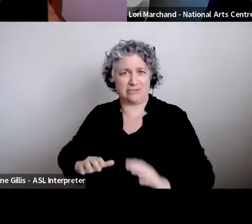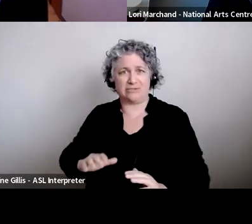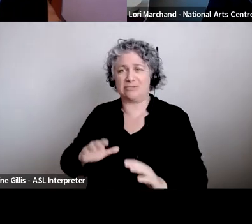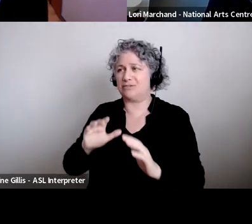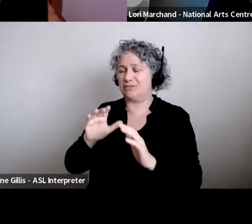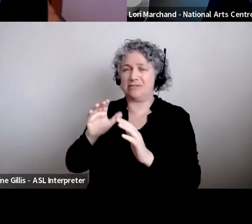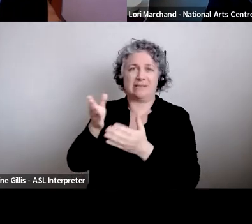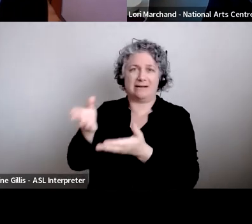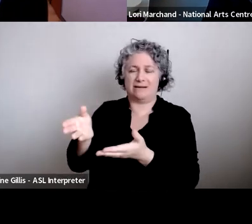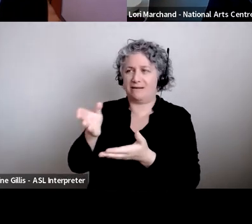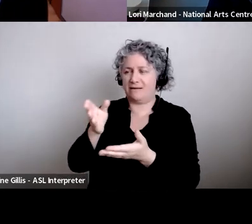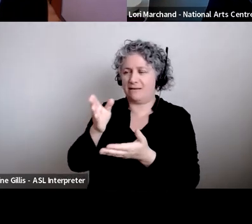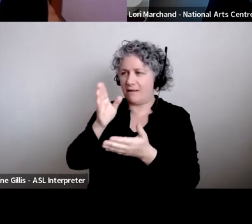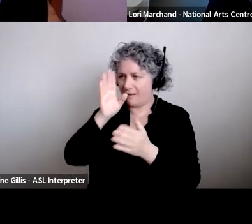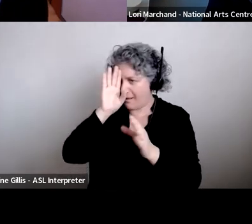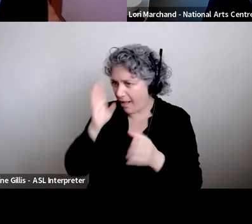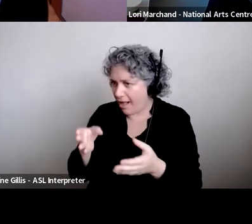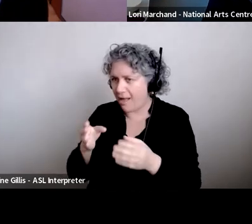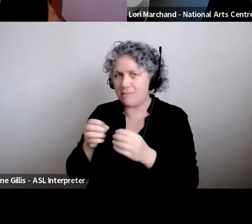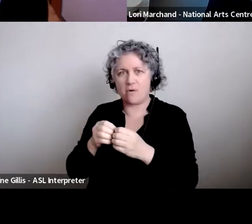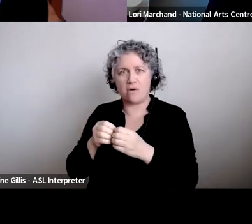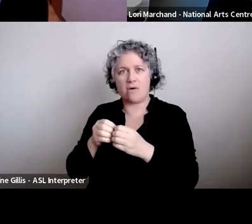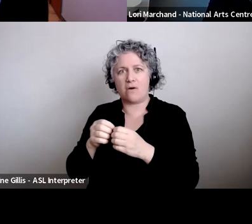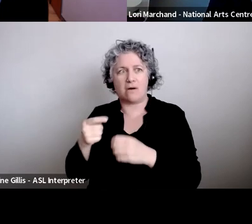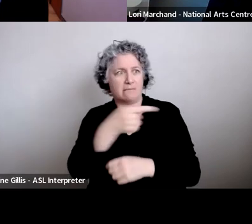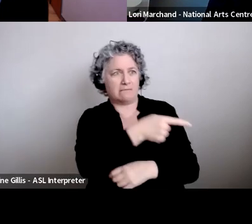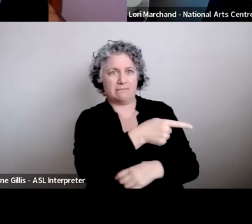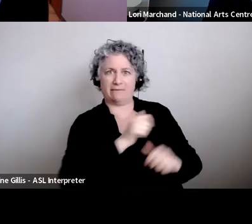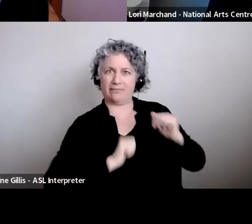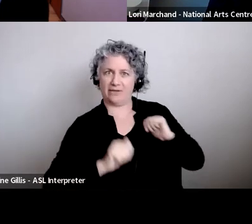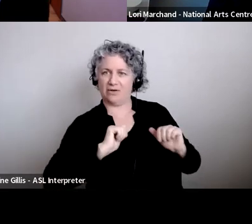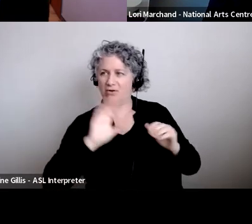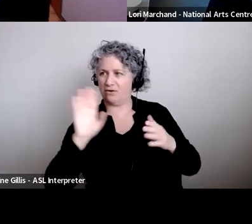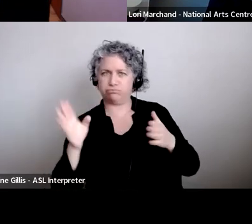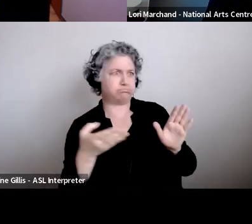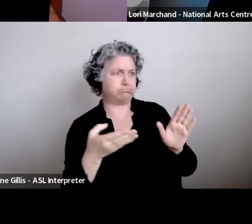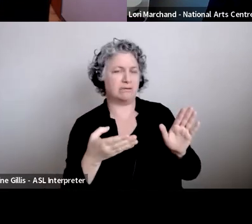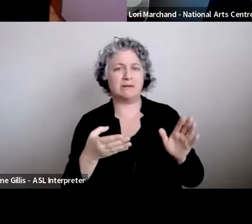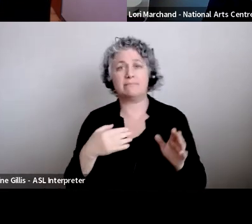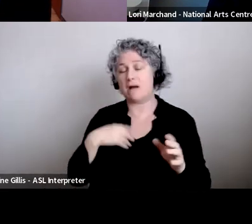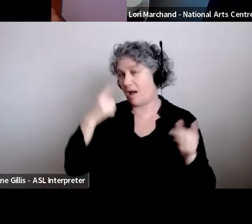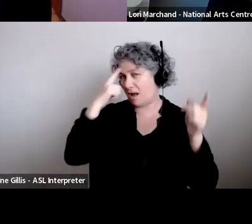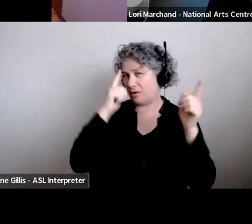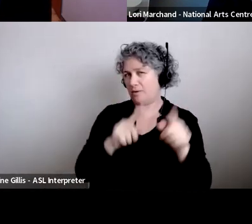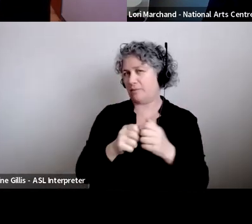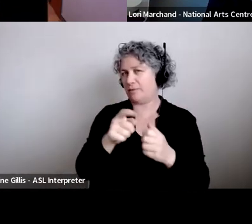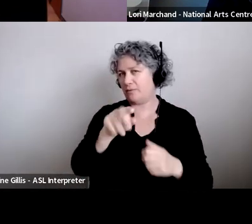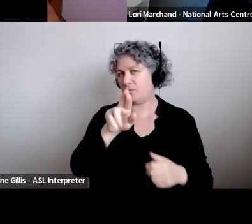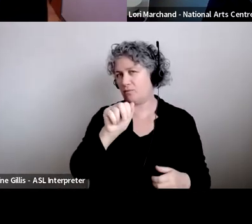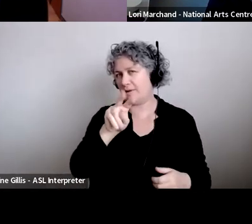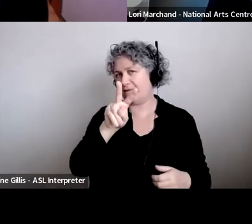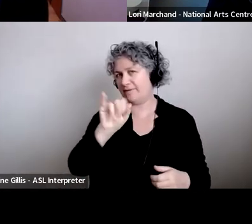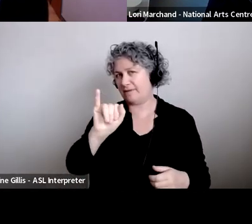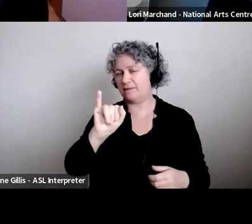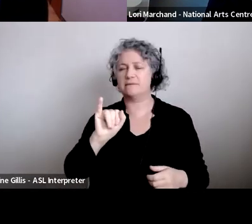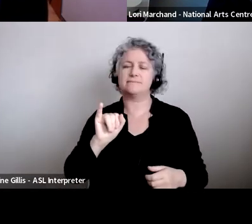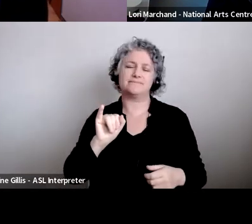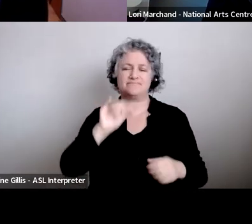me on to wanting to see more theater. So, like, I completely agree with you, Ravi. It's a singular experience, and we shouldn't be,